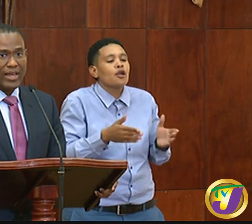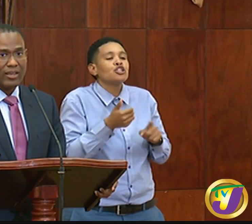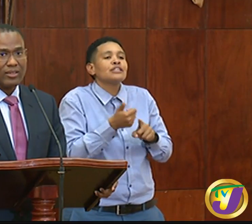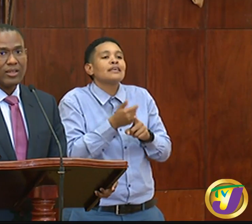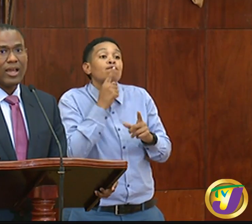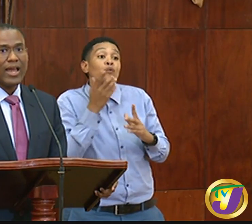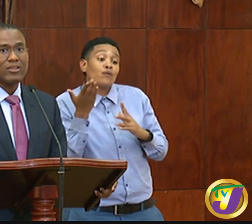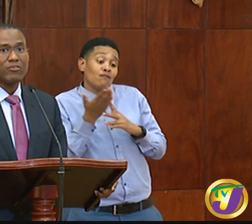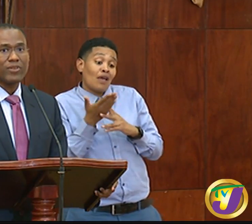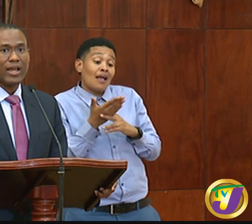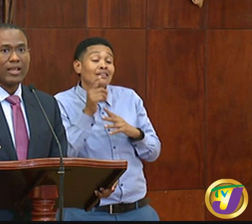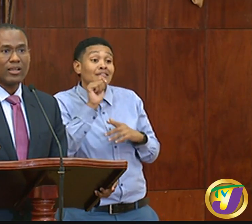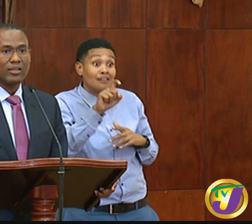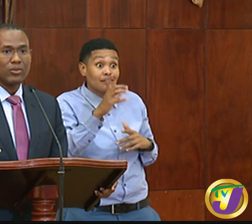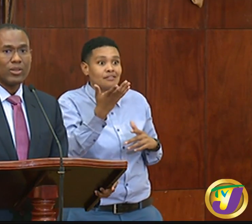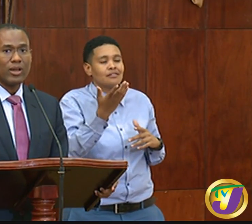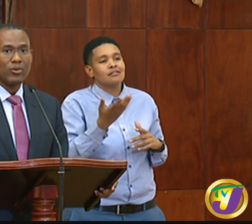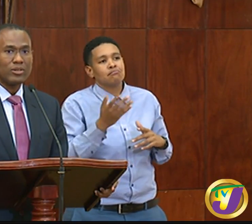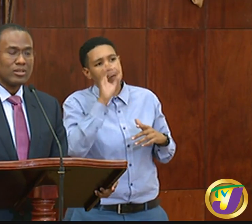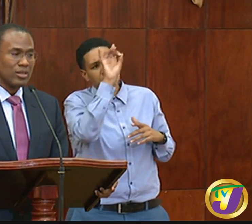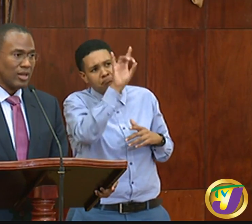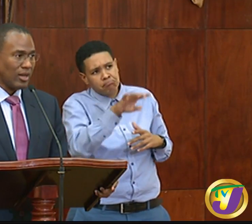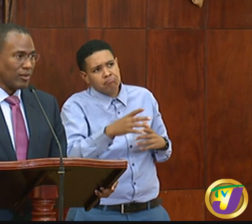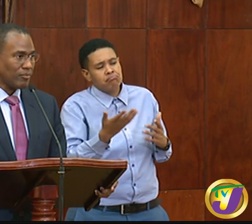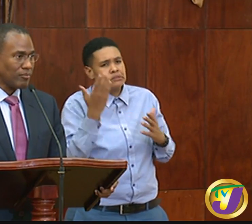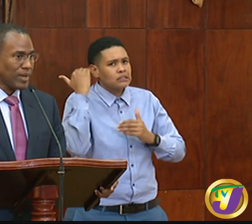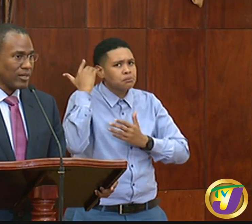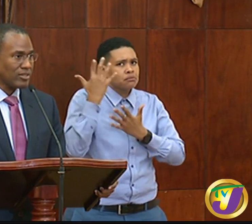to file and to file.